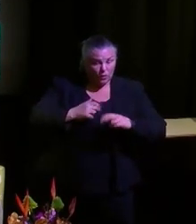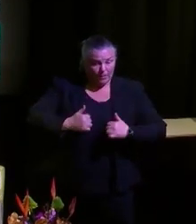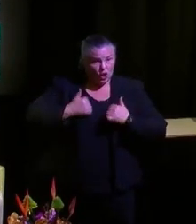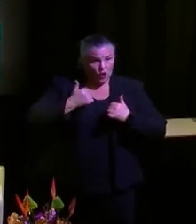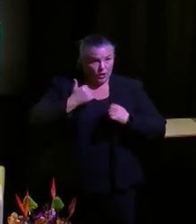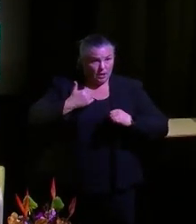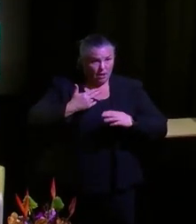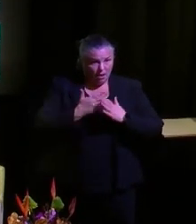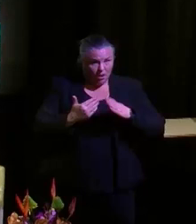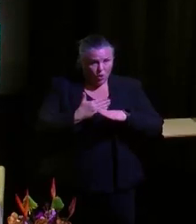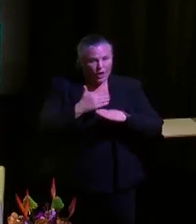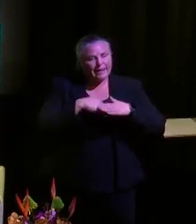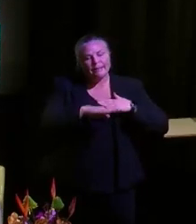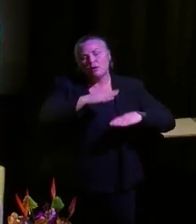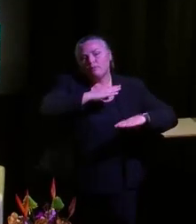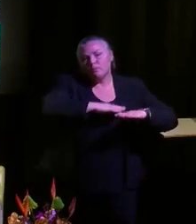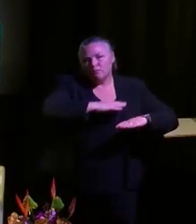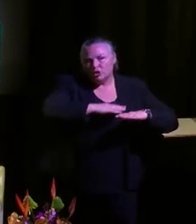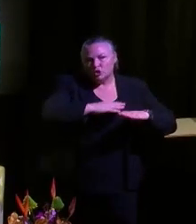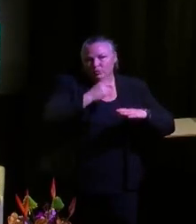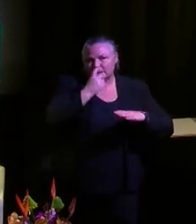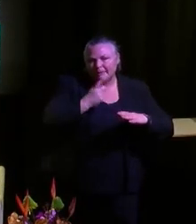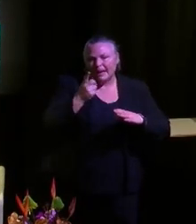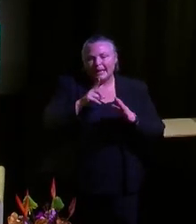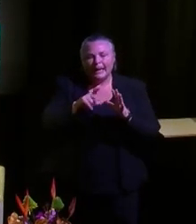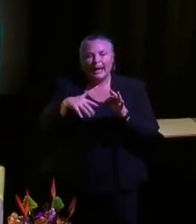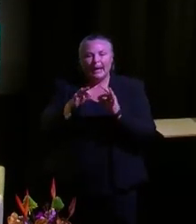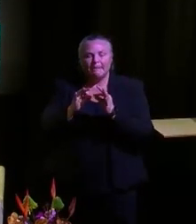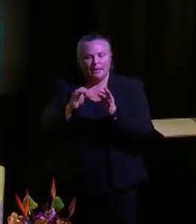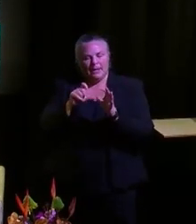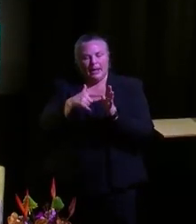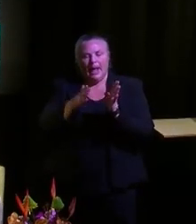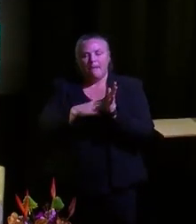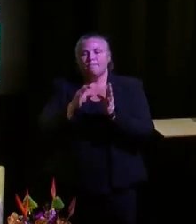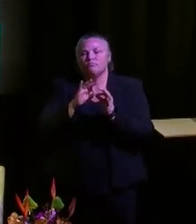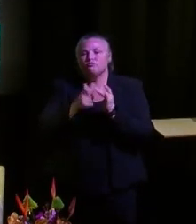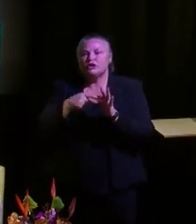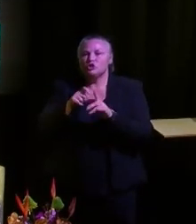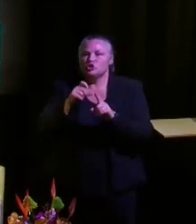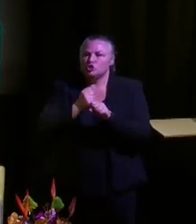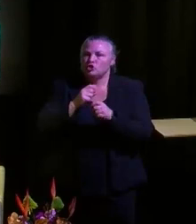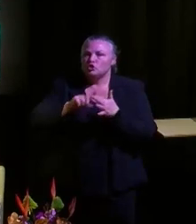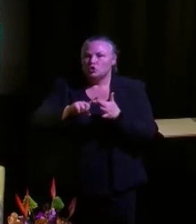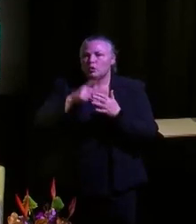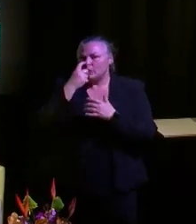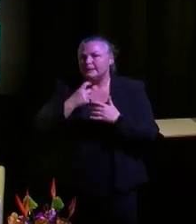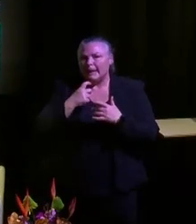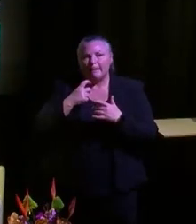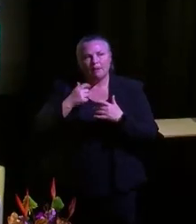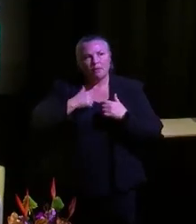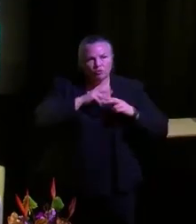in the British Museum and Cambridge Museum, that's what pulled me in the end. And that's what won out, because I think the work